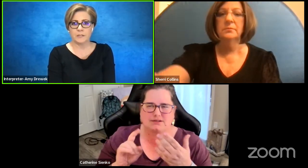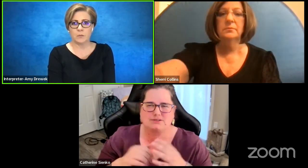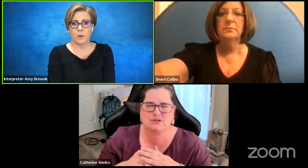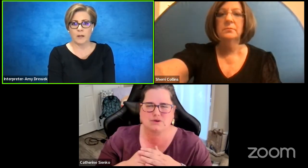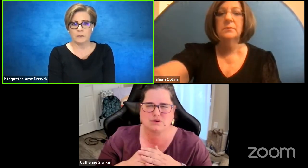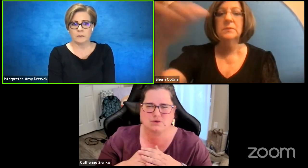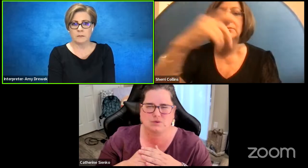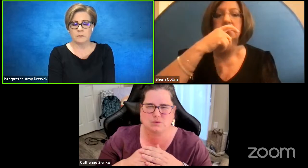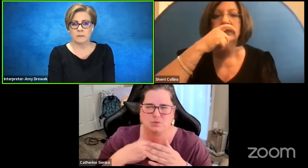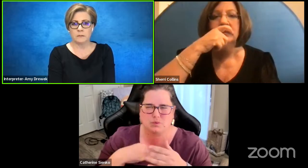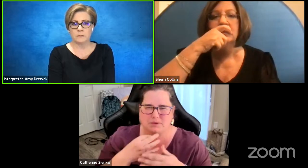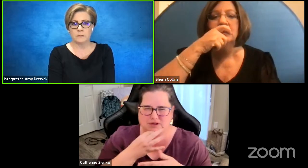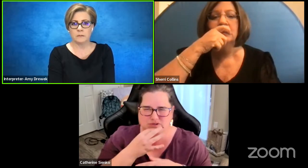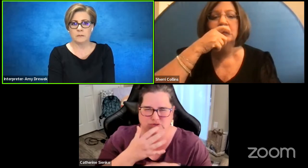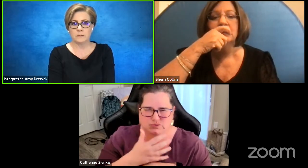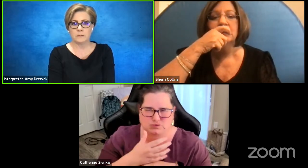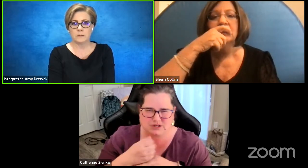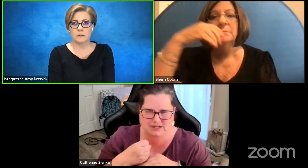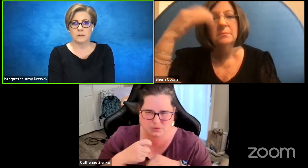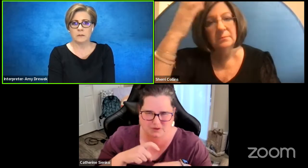It is 3:51.